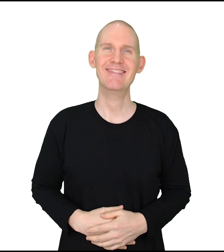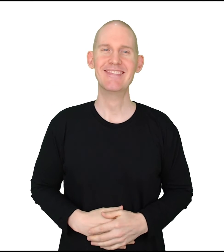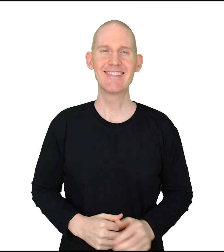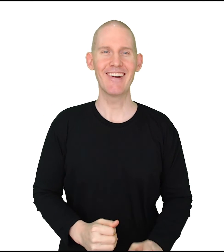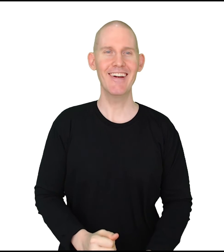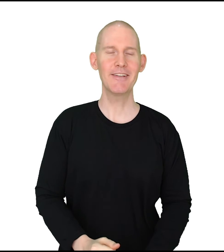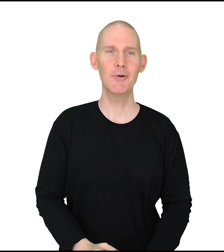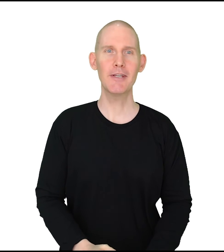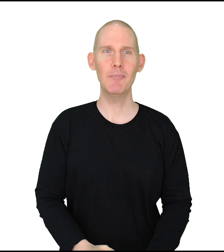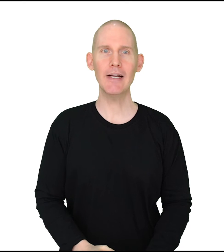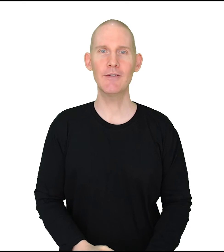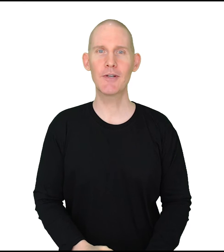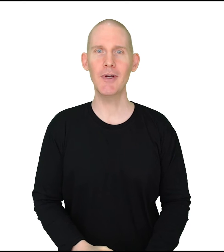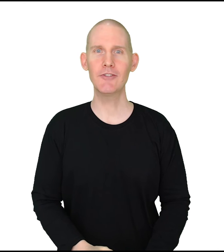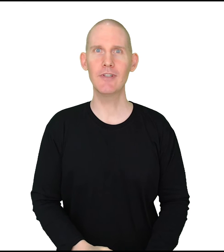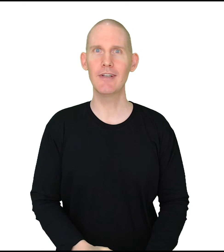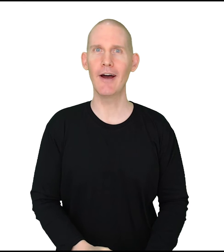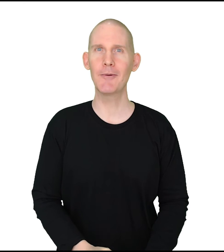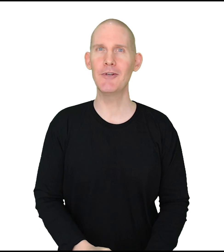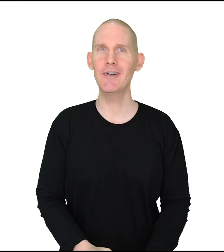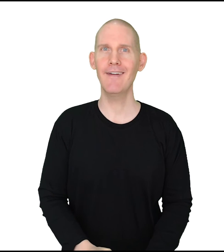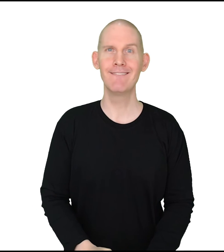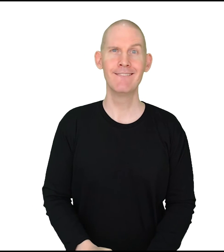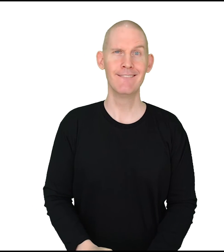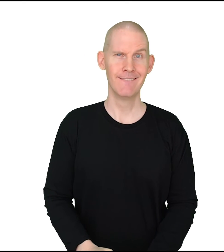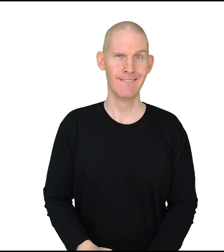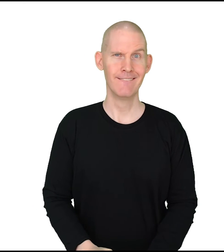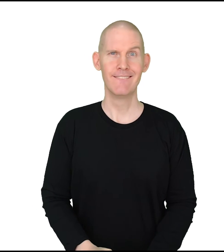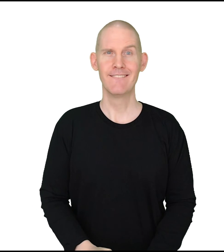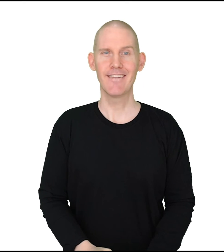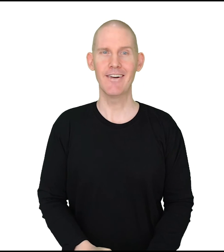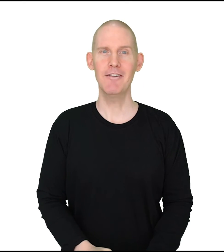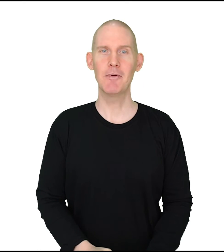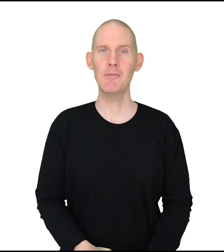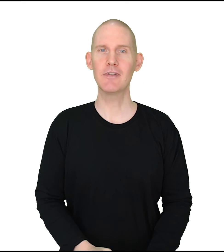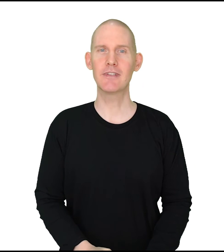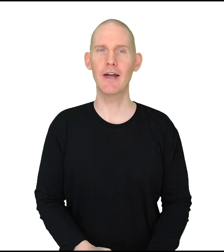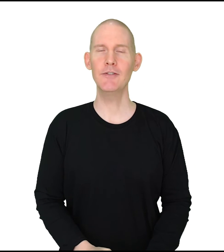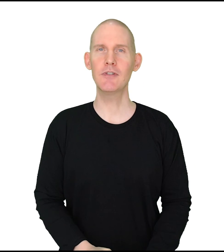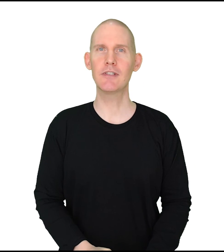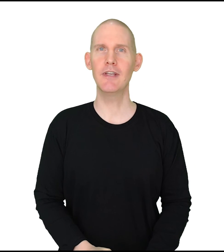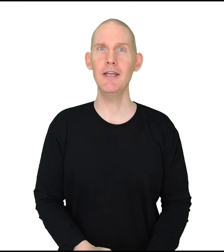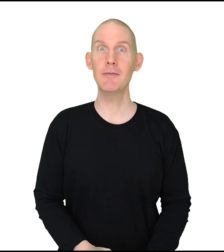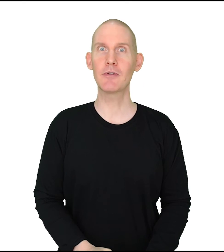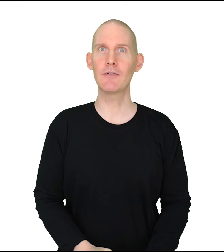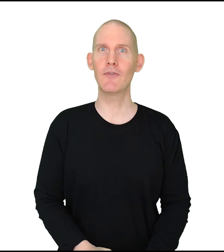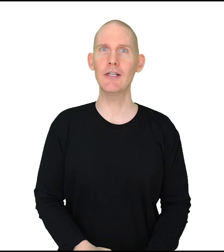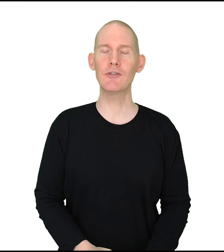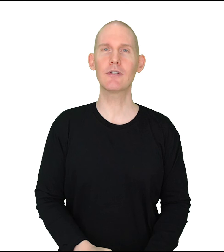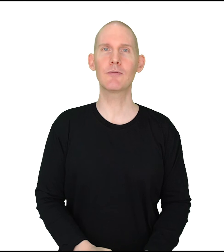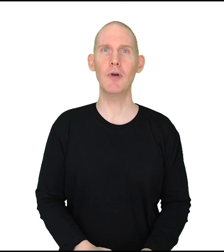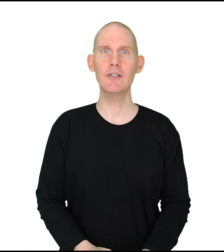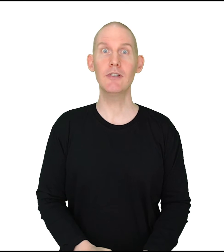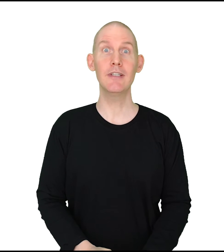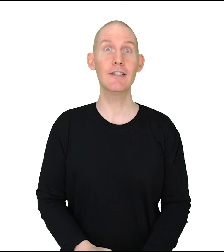All right, quick, back to the question. How do we do it? All right, remember the signs are the same, but the facial expression is